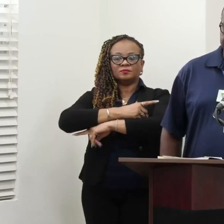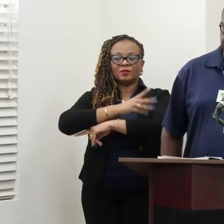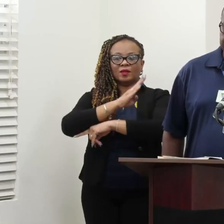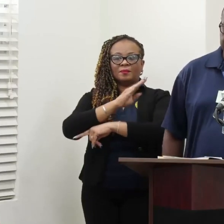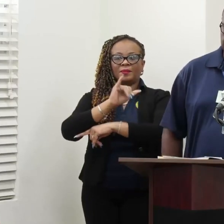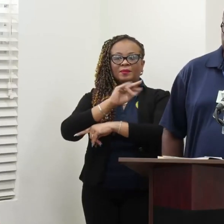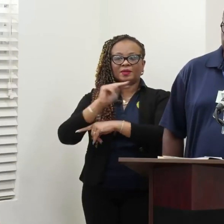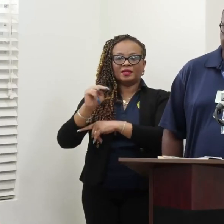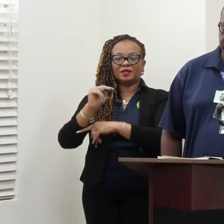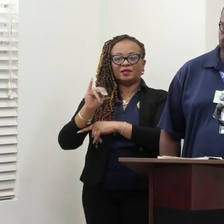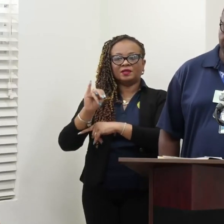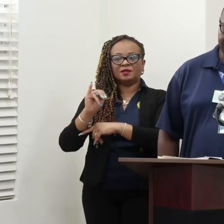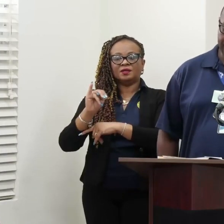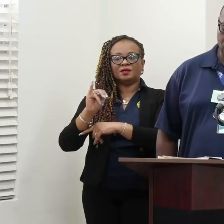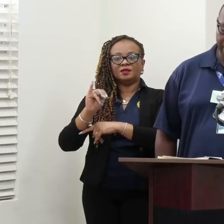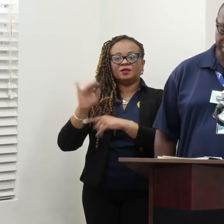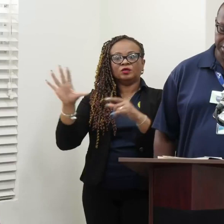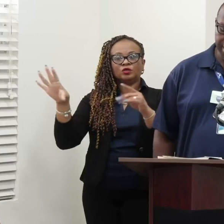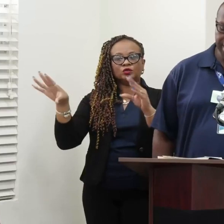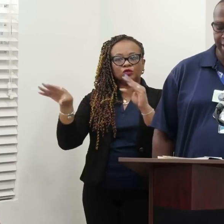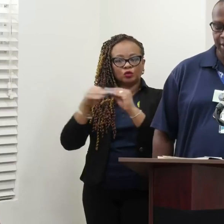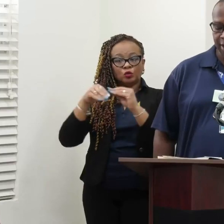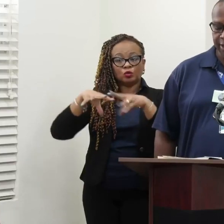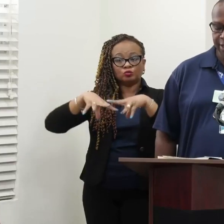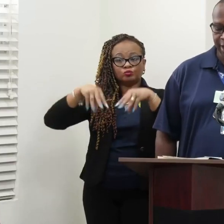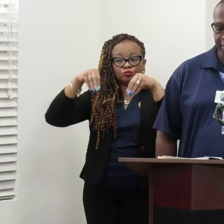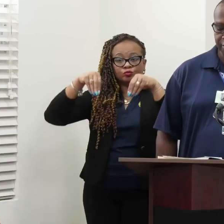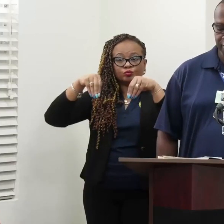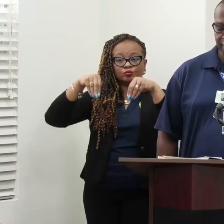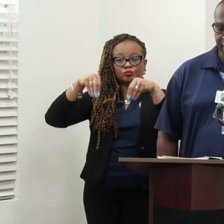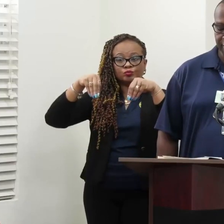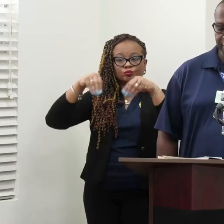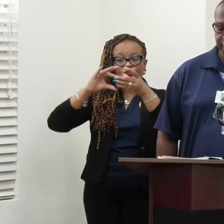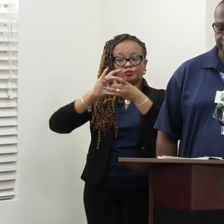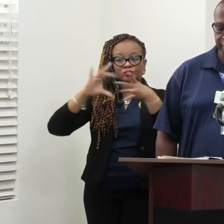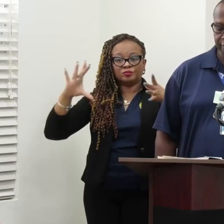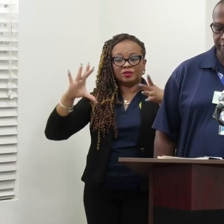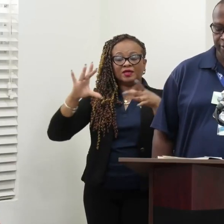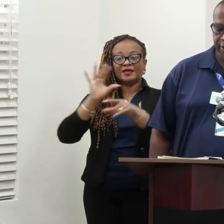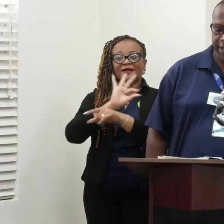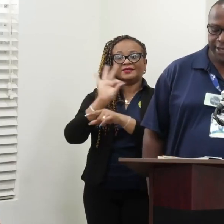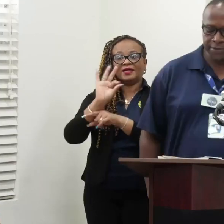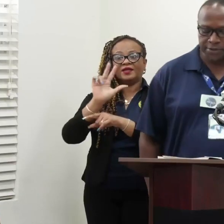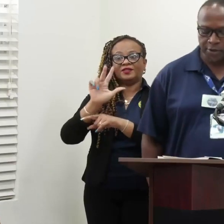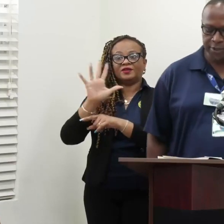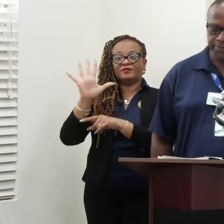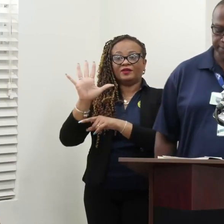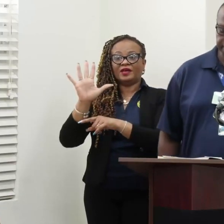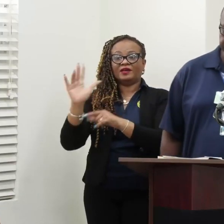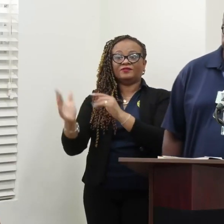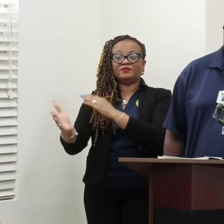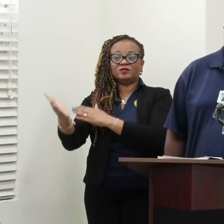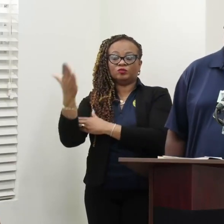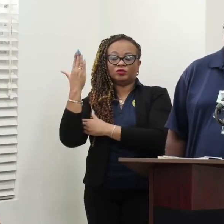Bimini experienced a total island-wide shutdown at 9:35 a.m. this